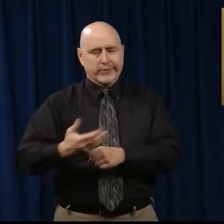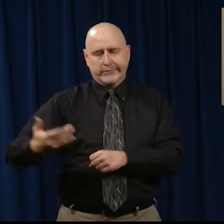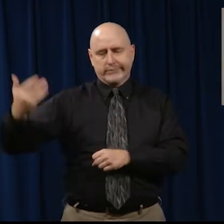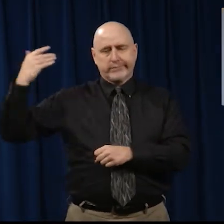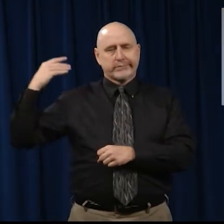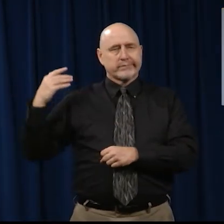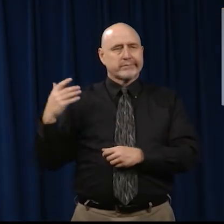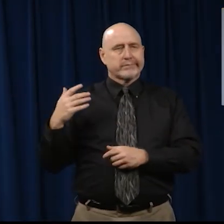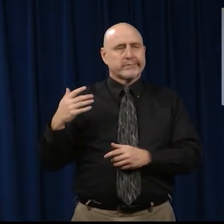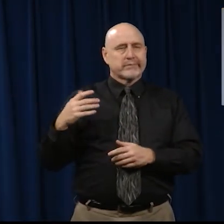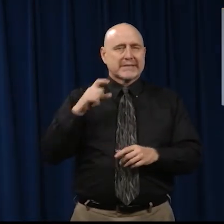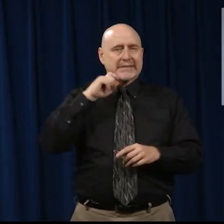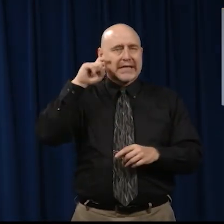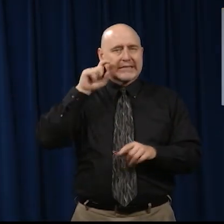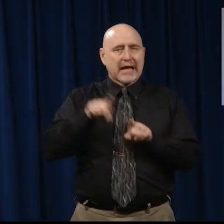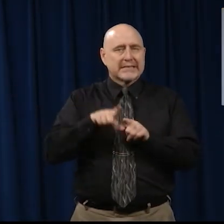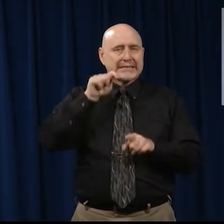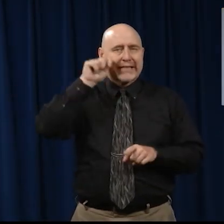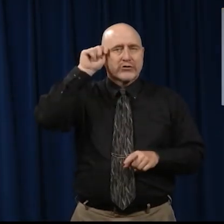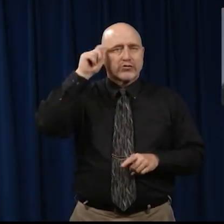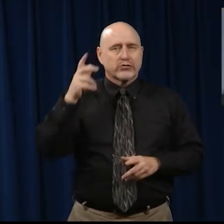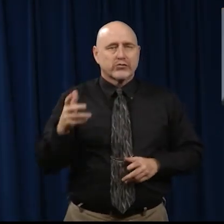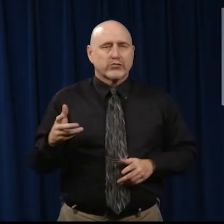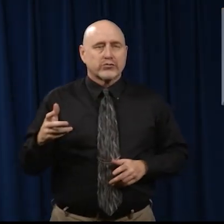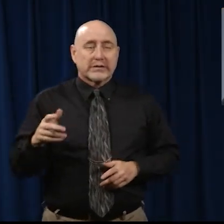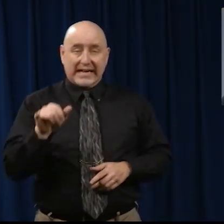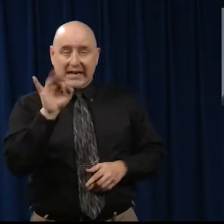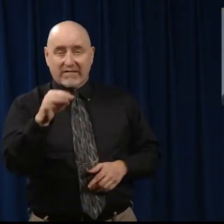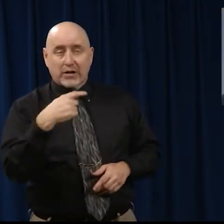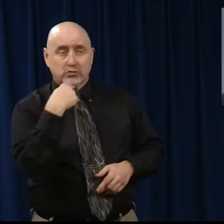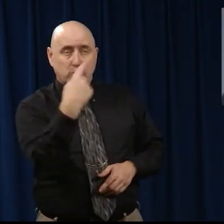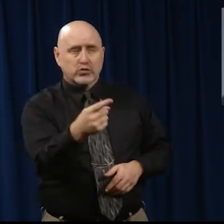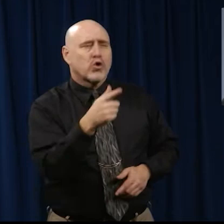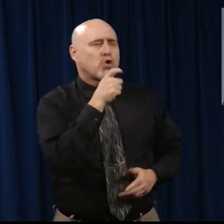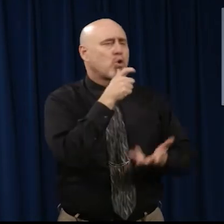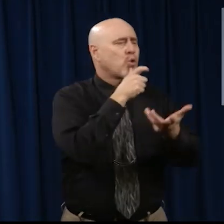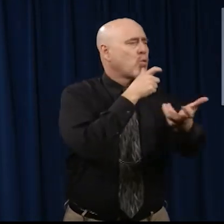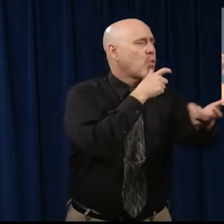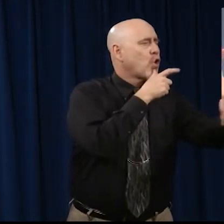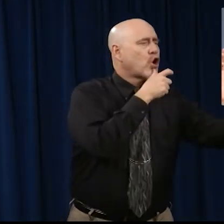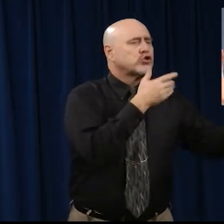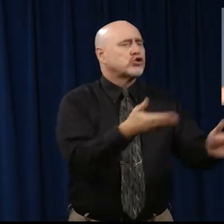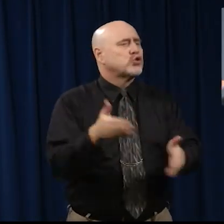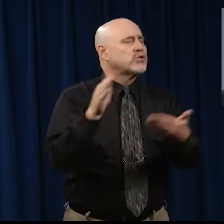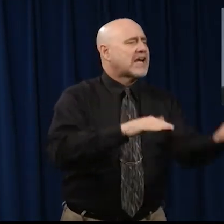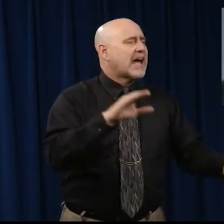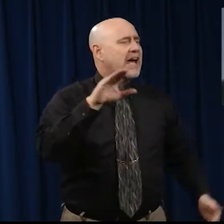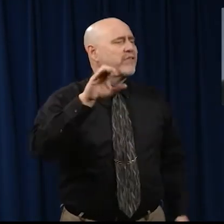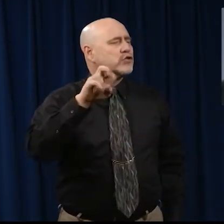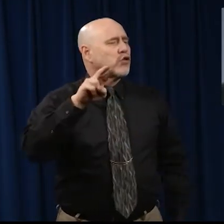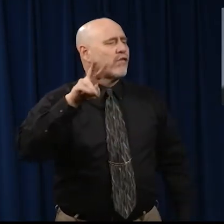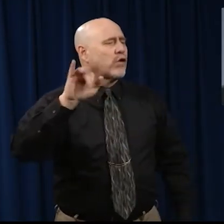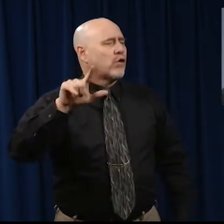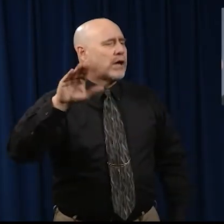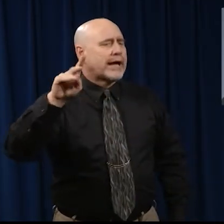they contracted when they were having sex as teenagers? Now, if I were to say, who wants to die of cervical